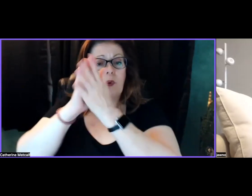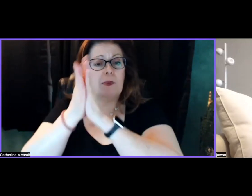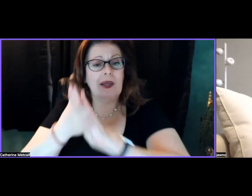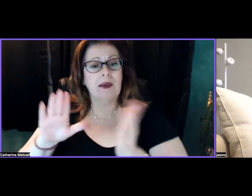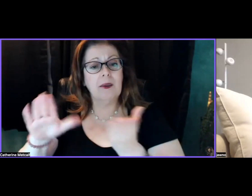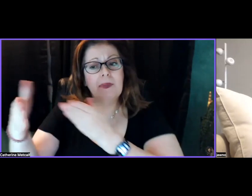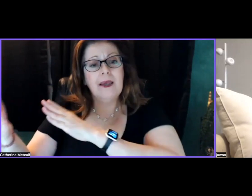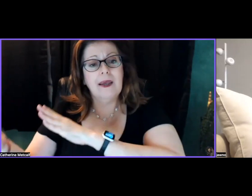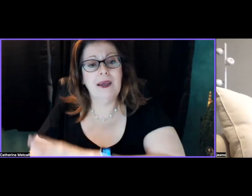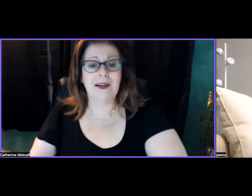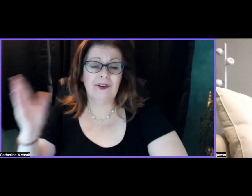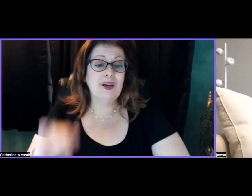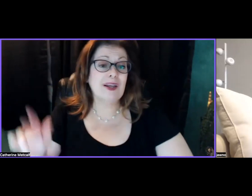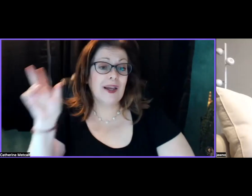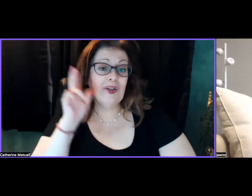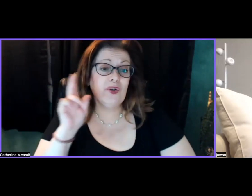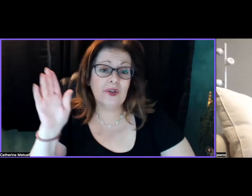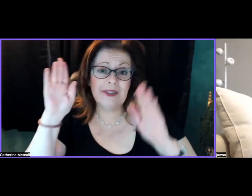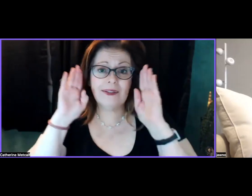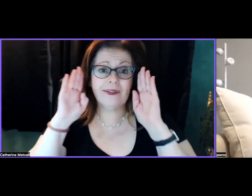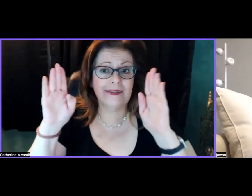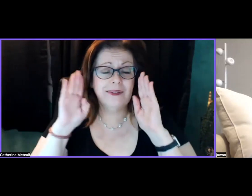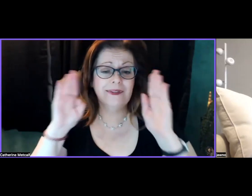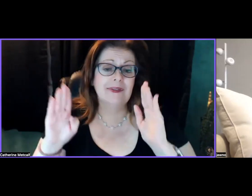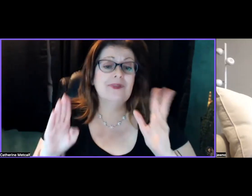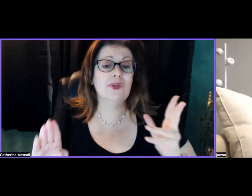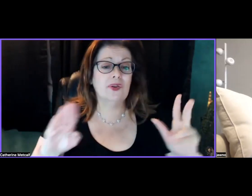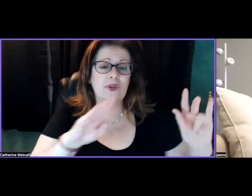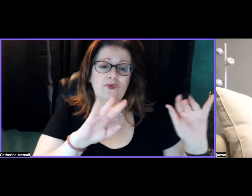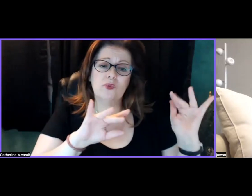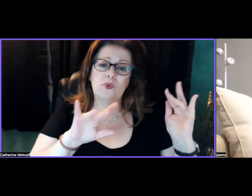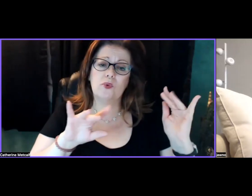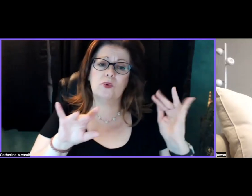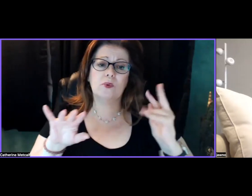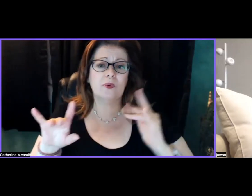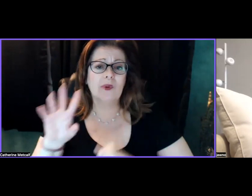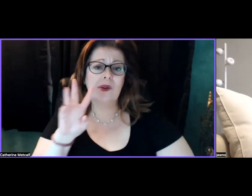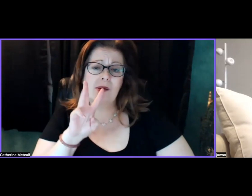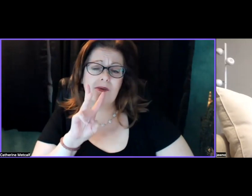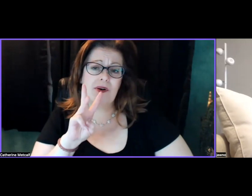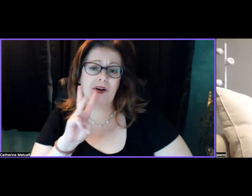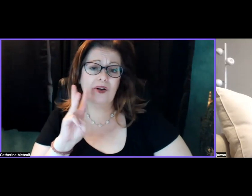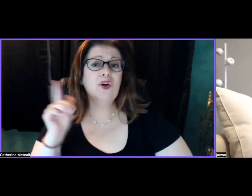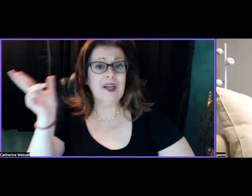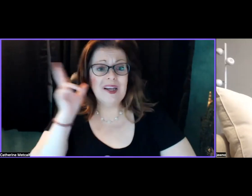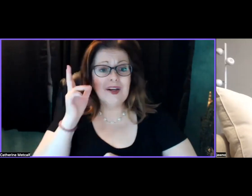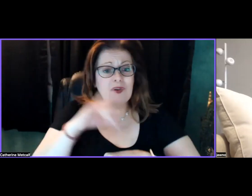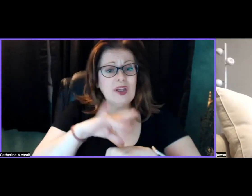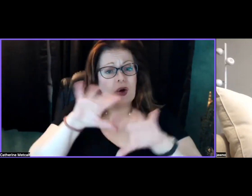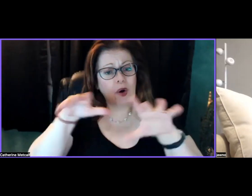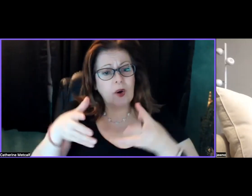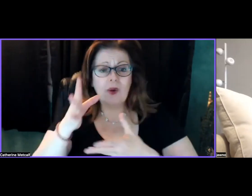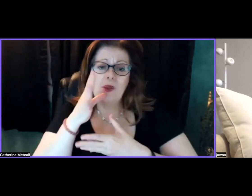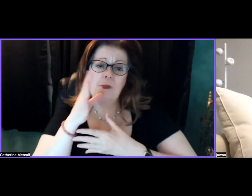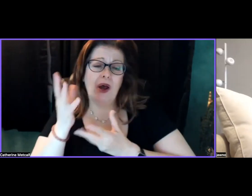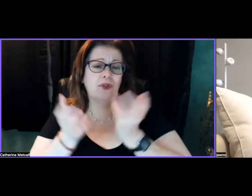the water? Do you hear the splashing of the waves? Do you hear the cry of the Earth Mother? Can you feel the